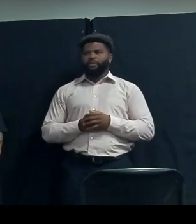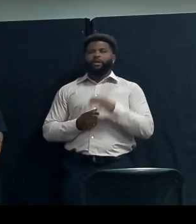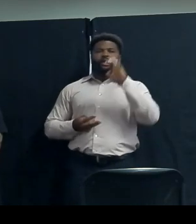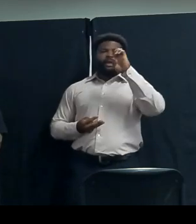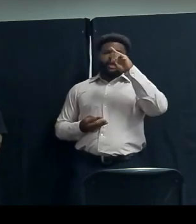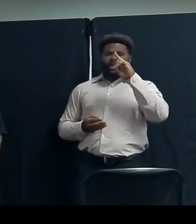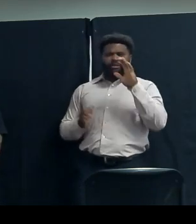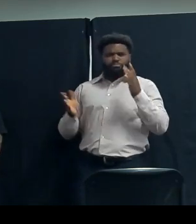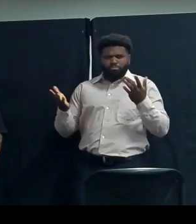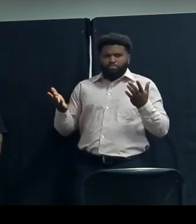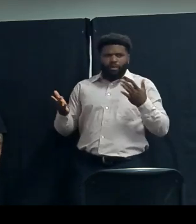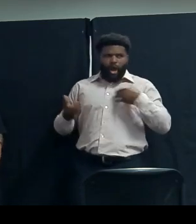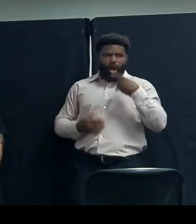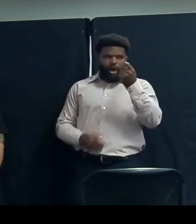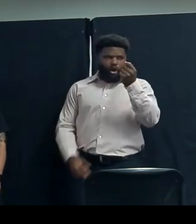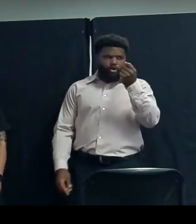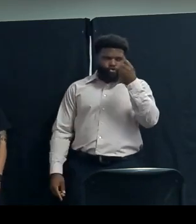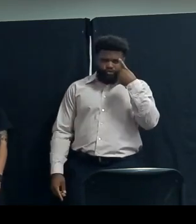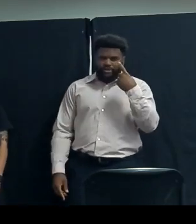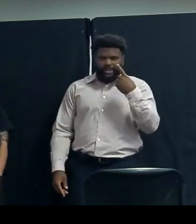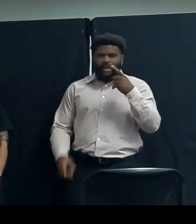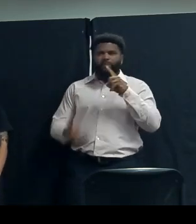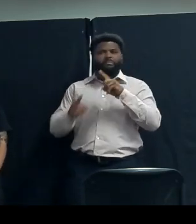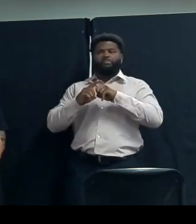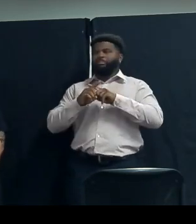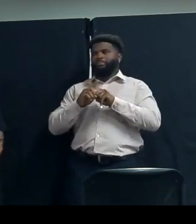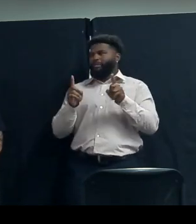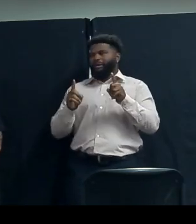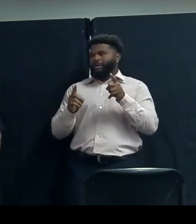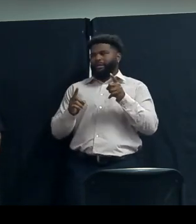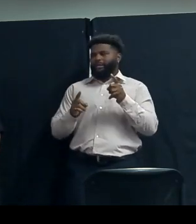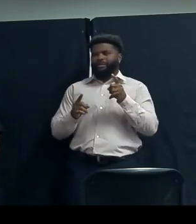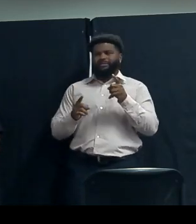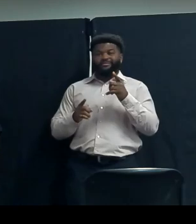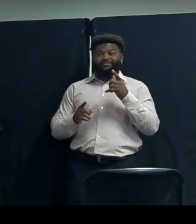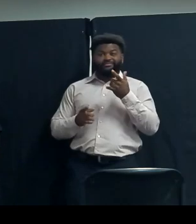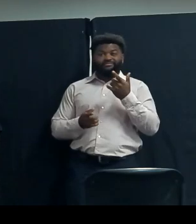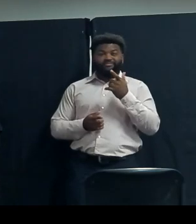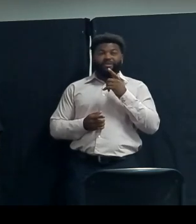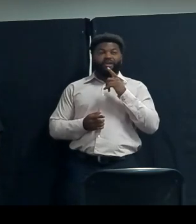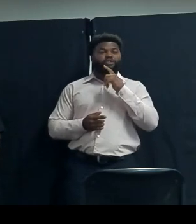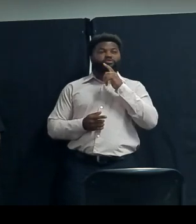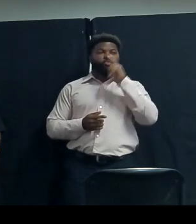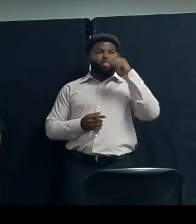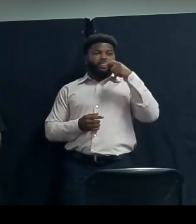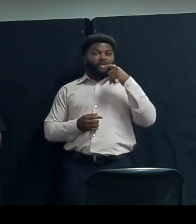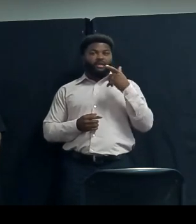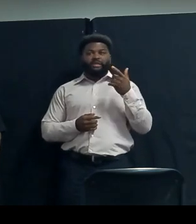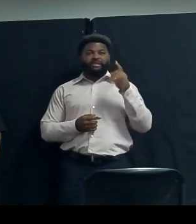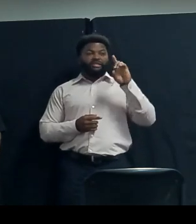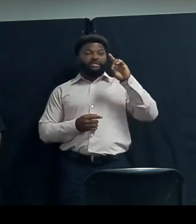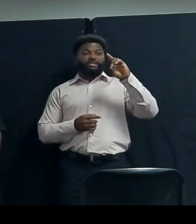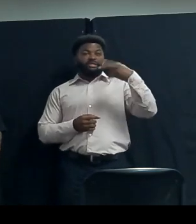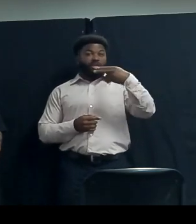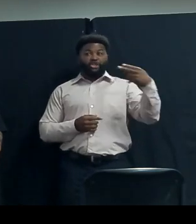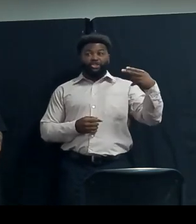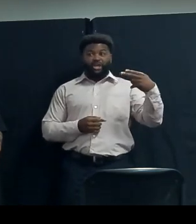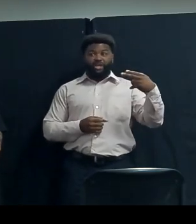I get that, but I don't necessarily think that that on its own